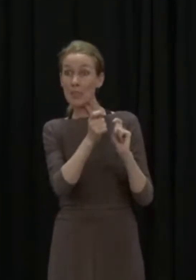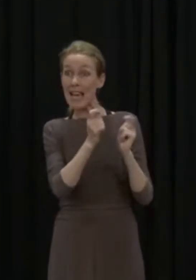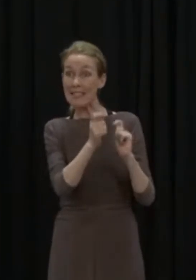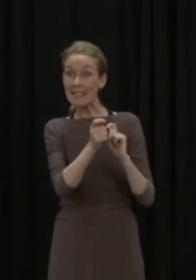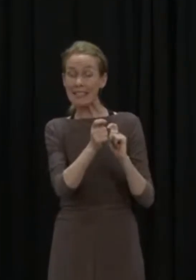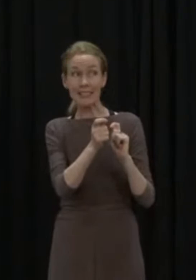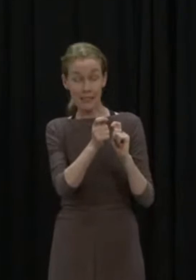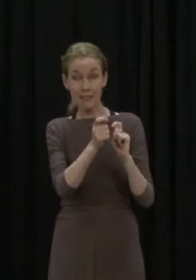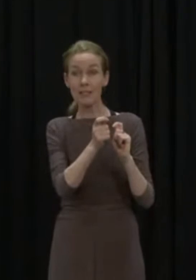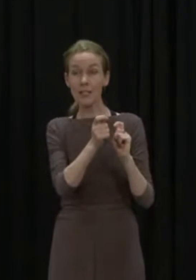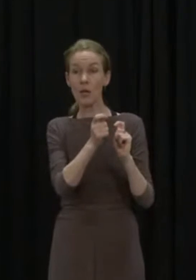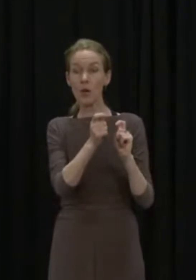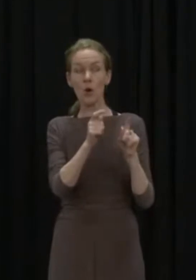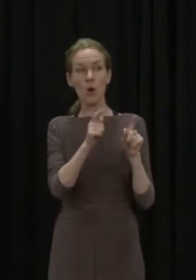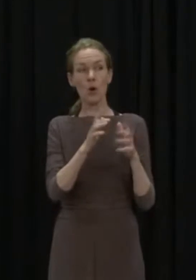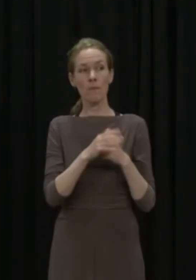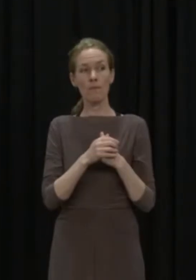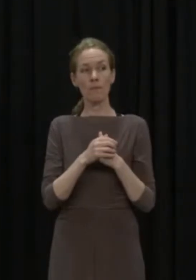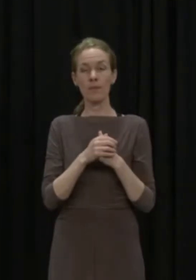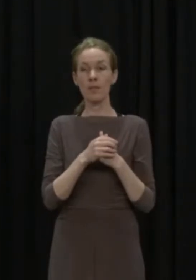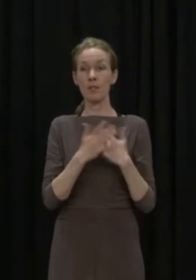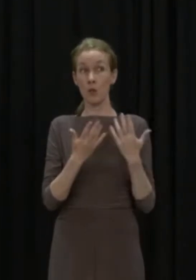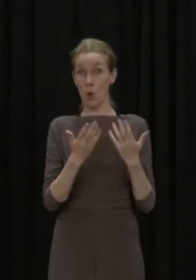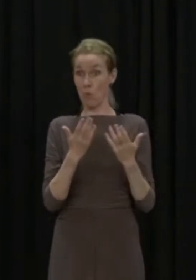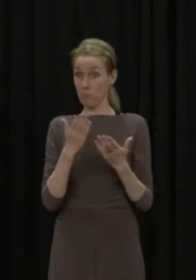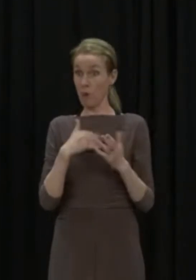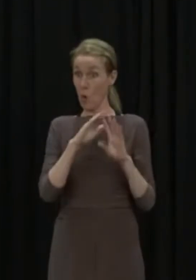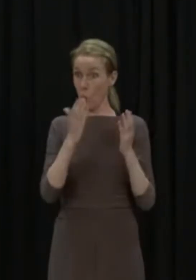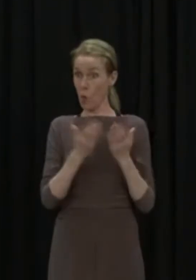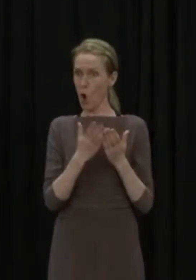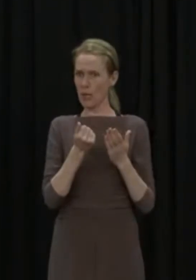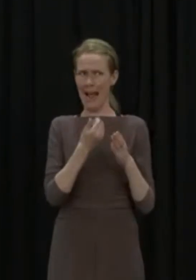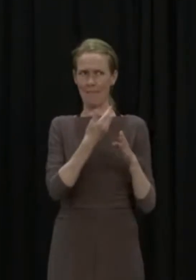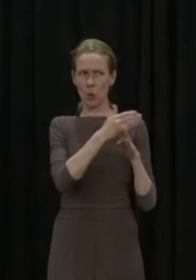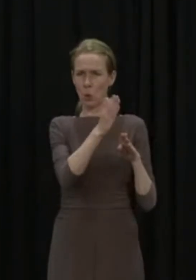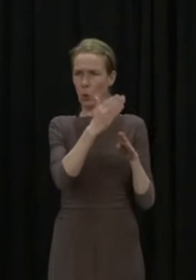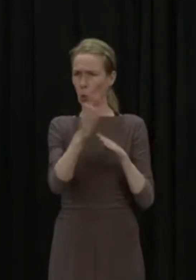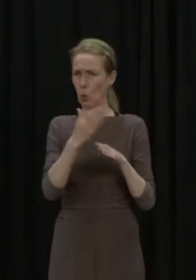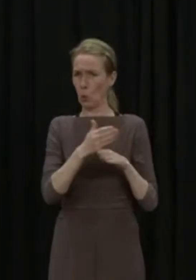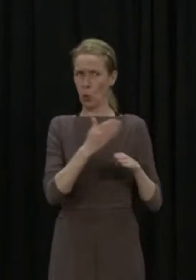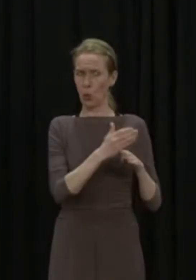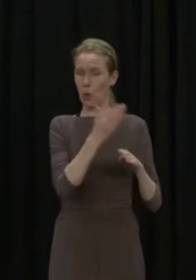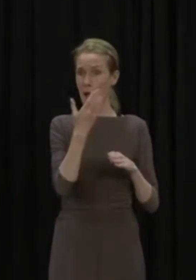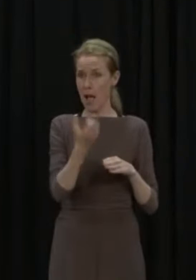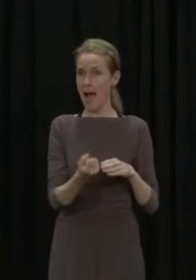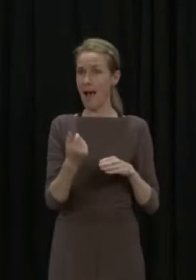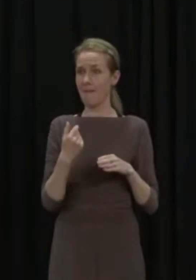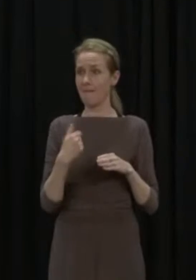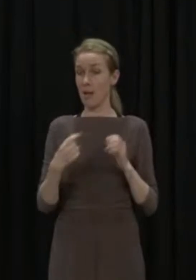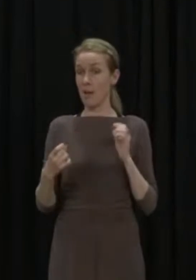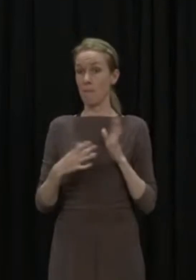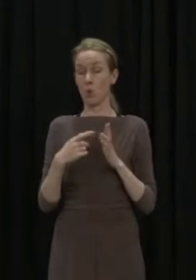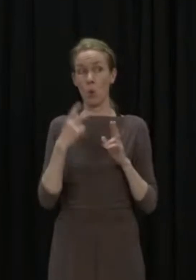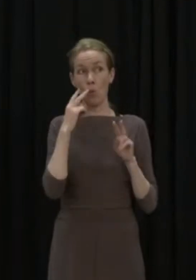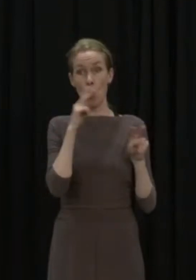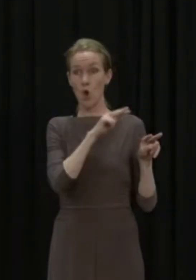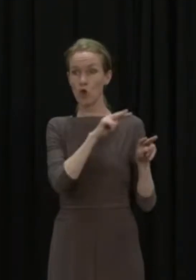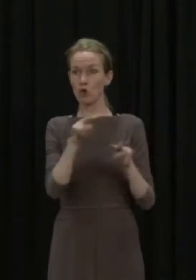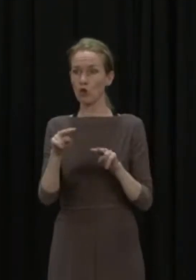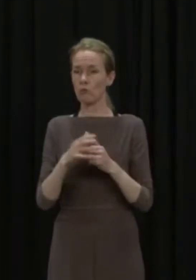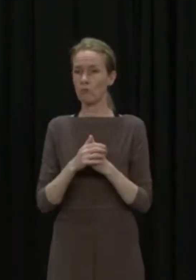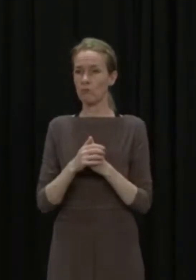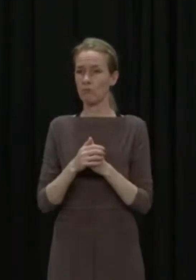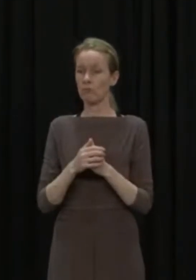they're used, and the developments in this area are moving very, very quickly. And as is common at a time of major